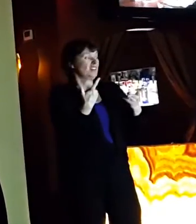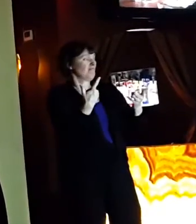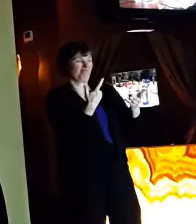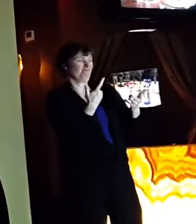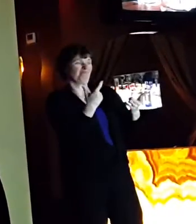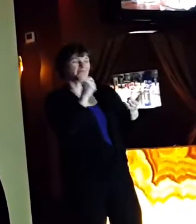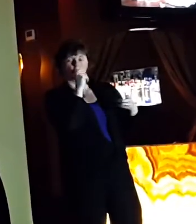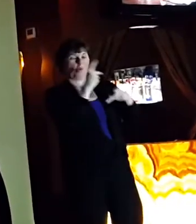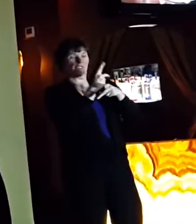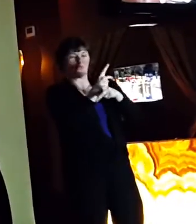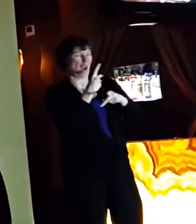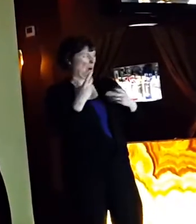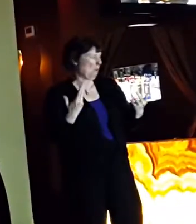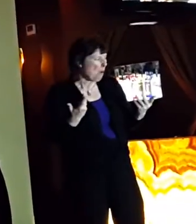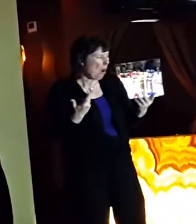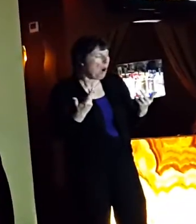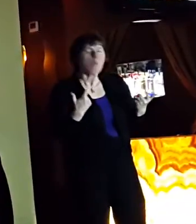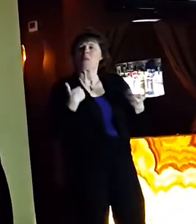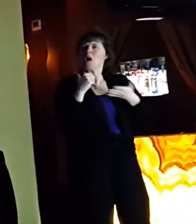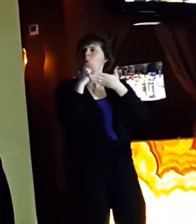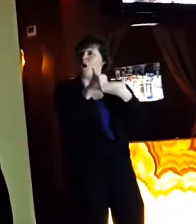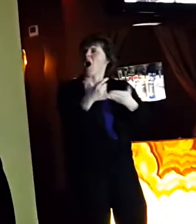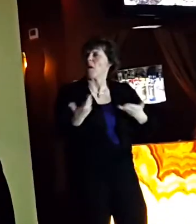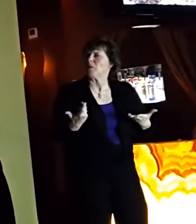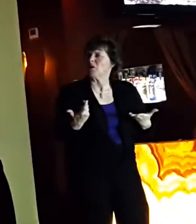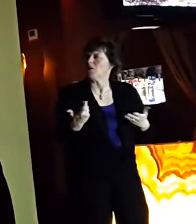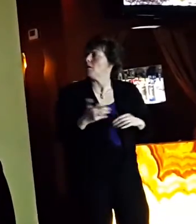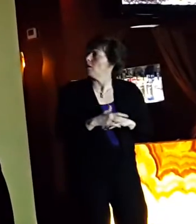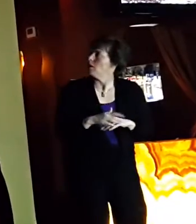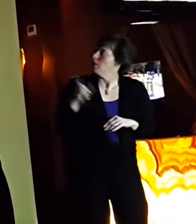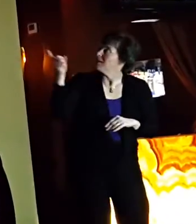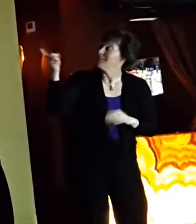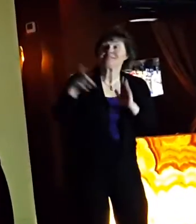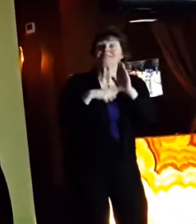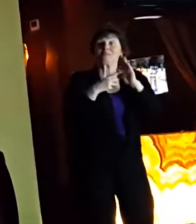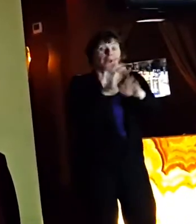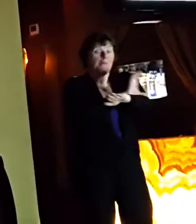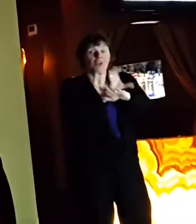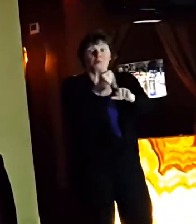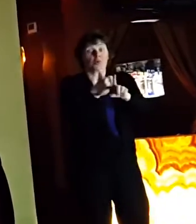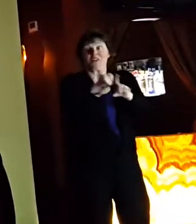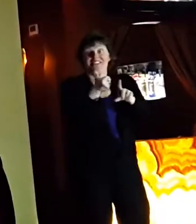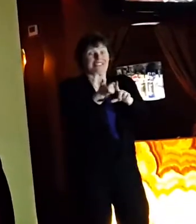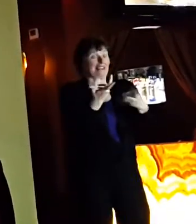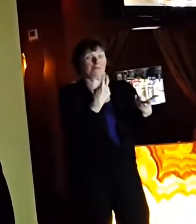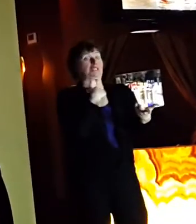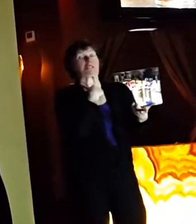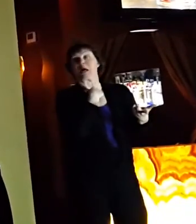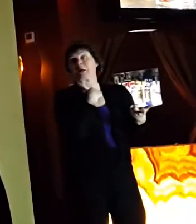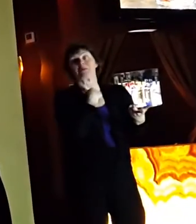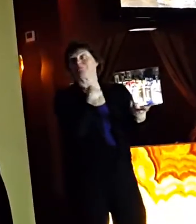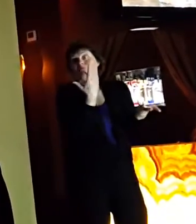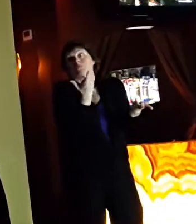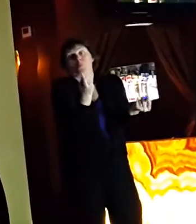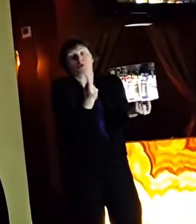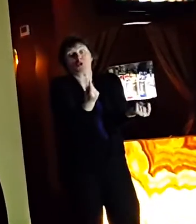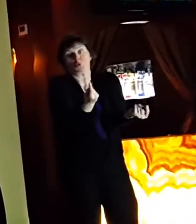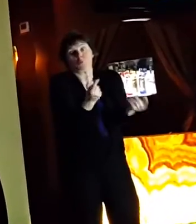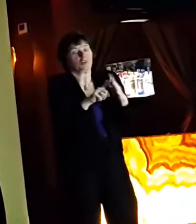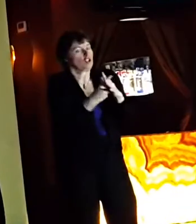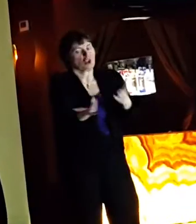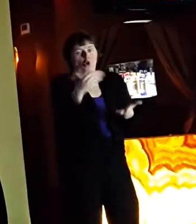That's okay, that's what we're there for. And sometimes, like this, the computer can't do anything, so it just, you can't do much with the computer, you gotta